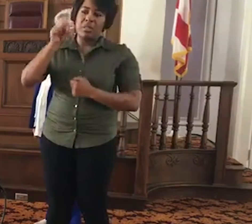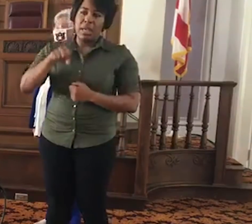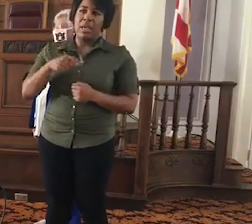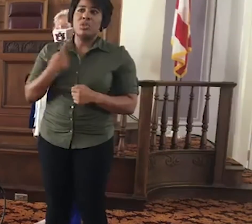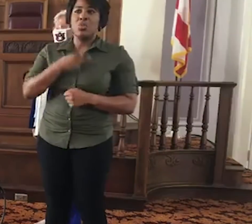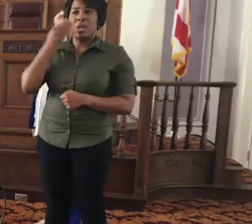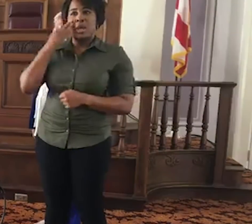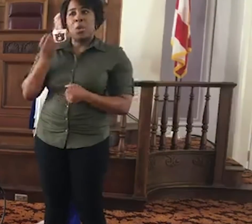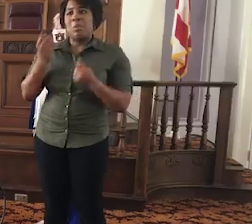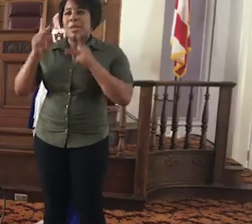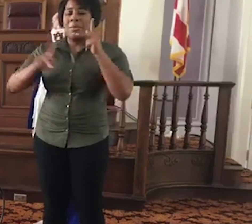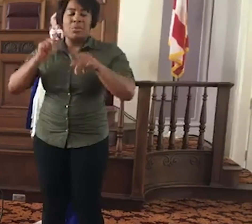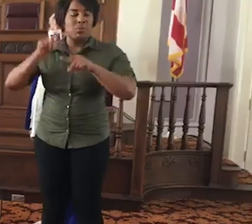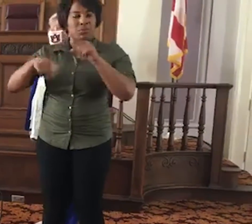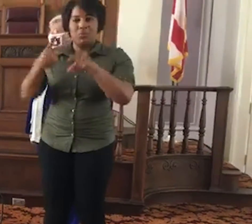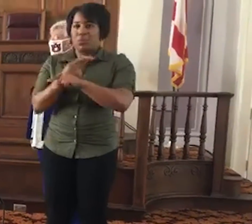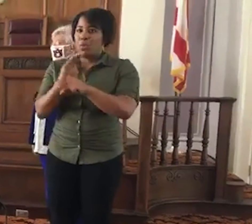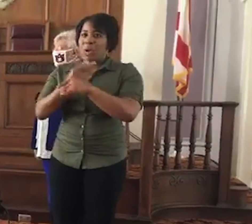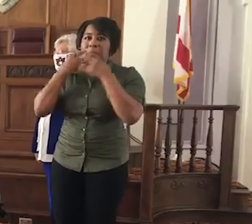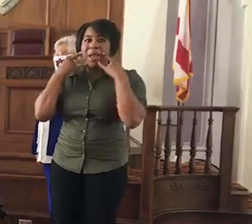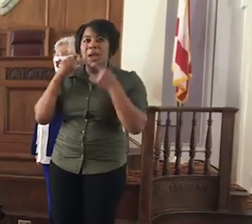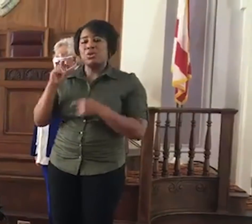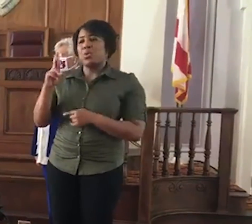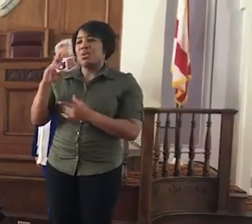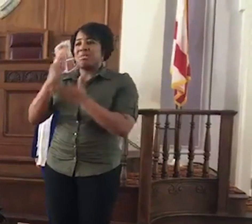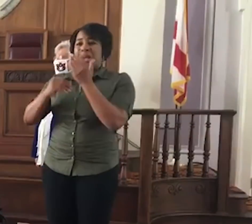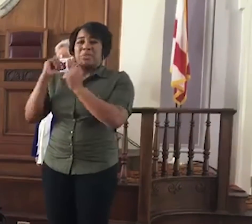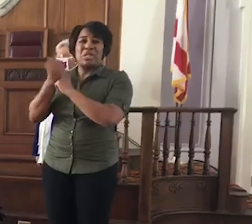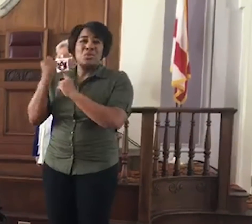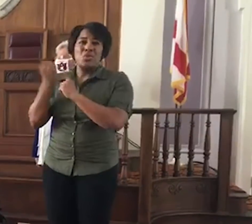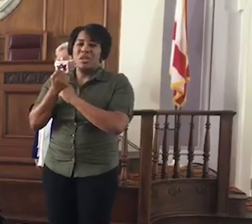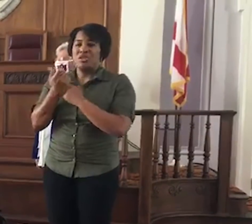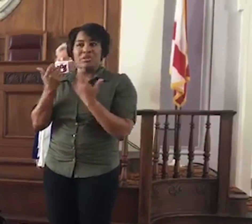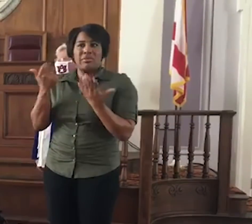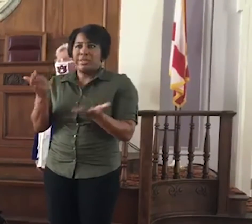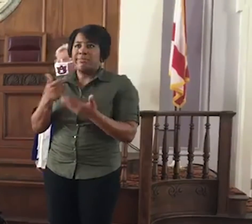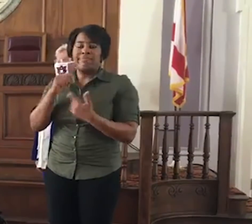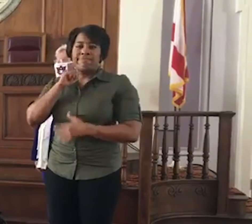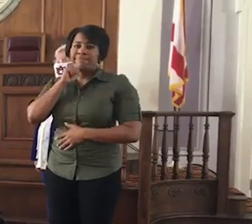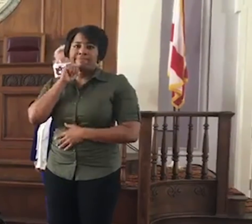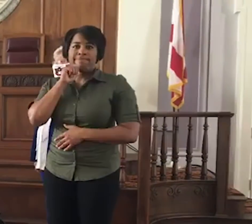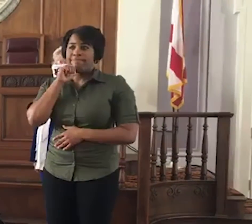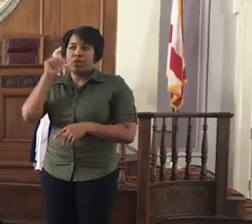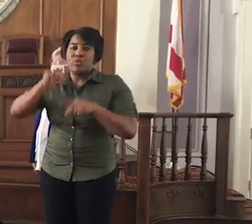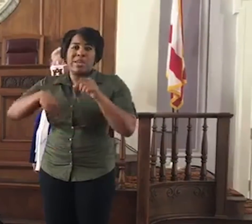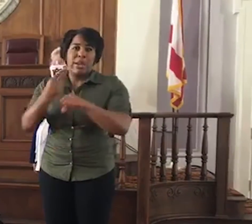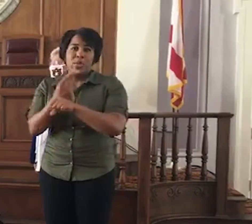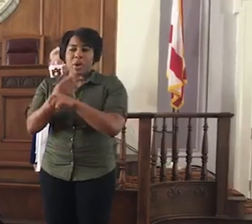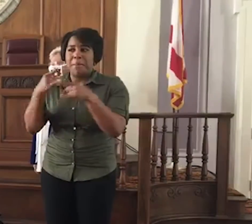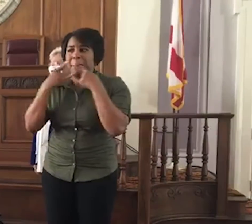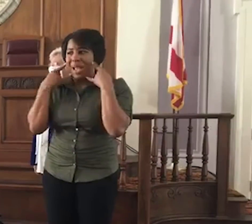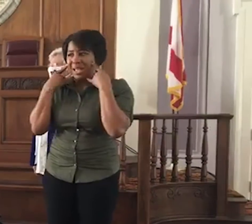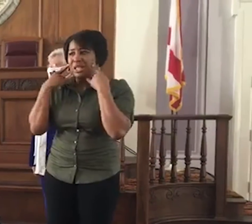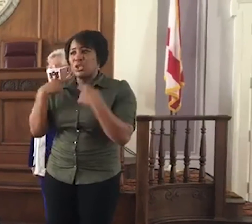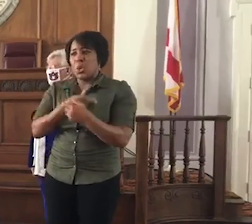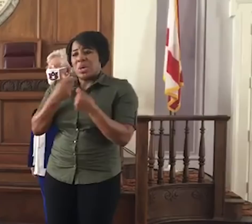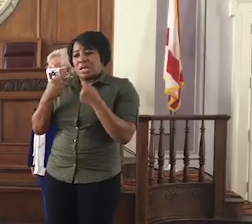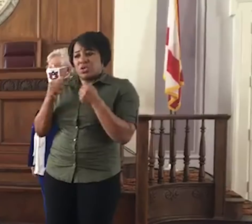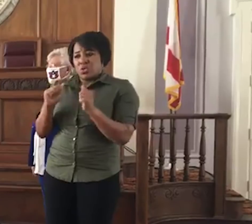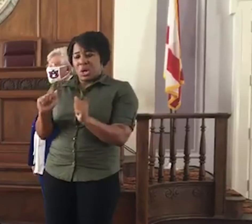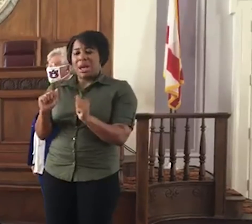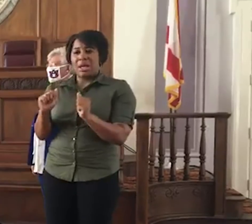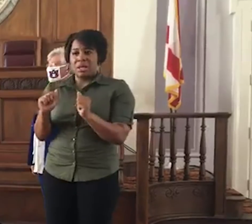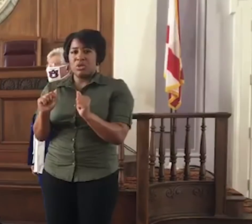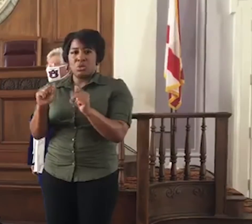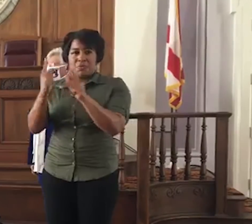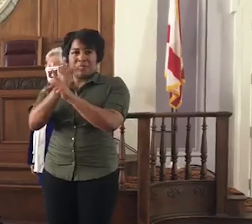able to wear a mask, or there are many situations where wearing a mask is just not practical or just doesn't make sense, and we've tried to make every